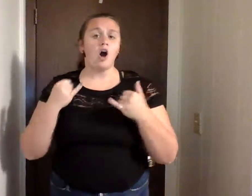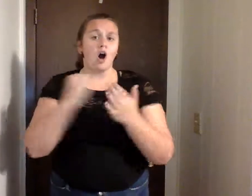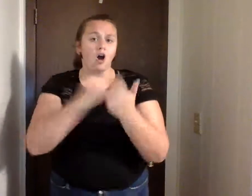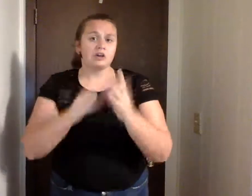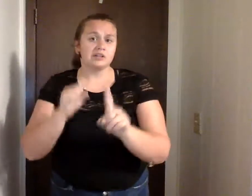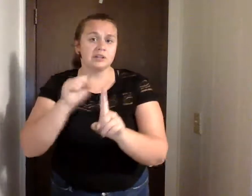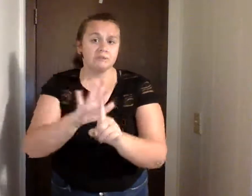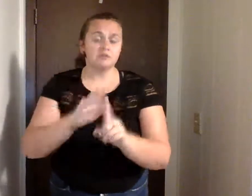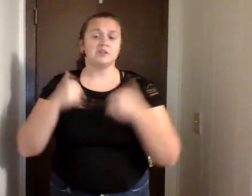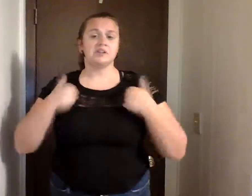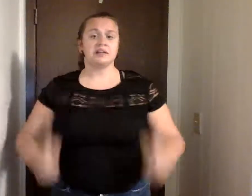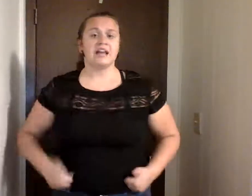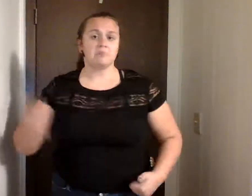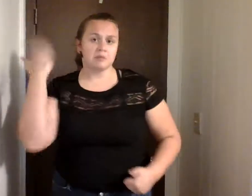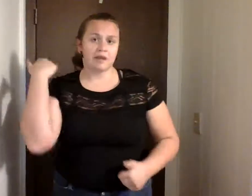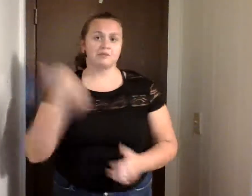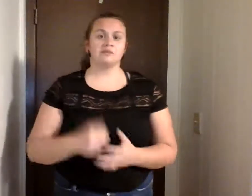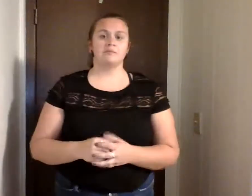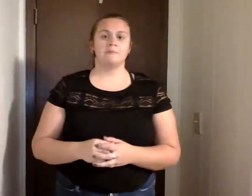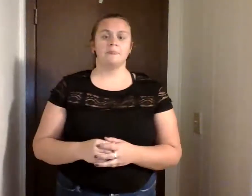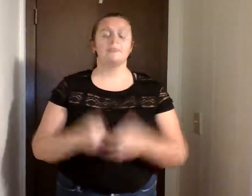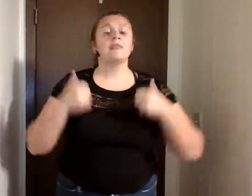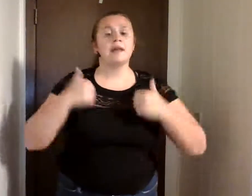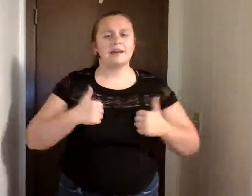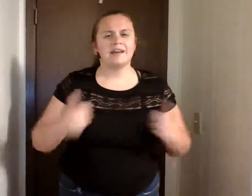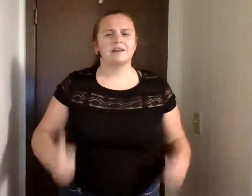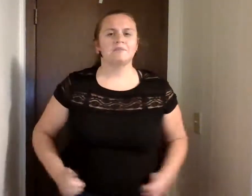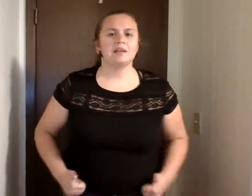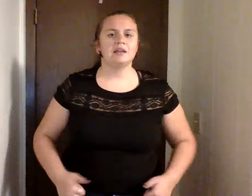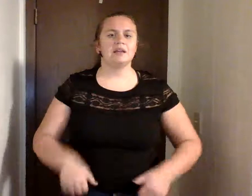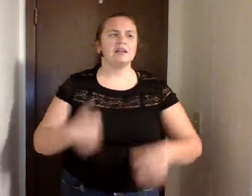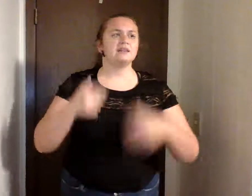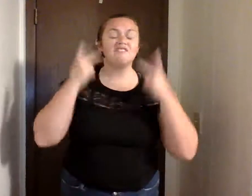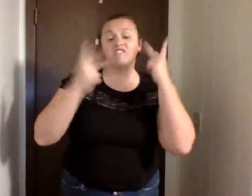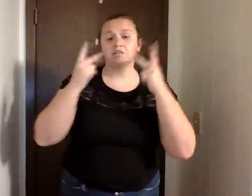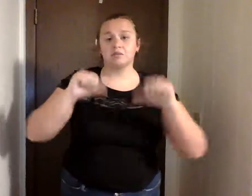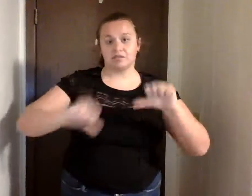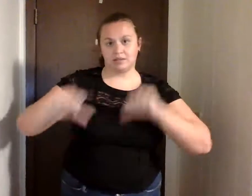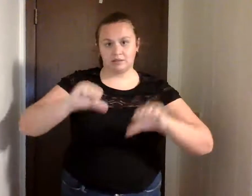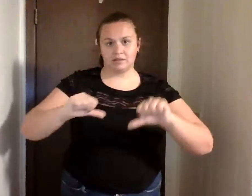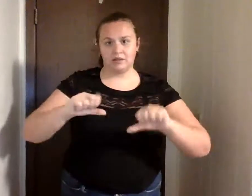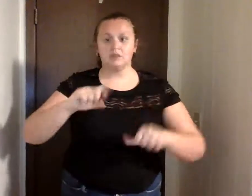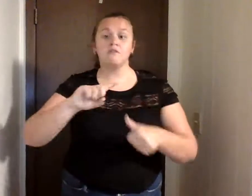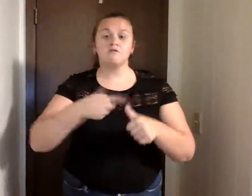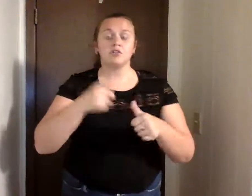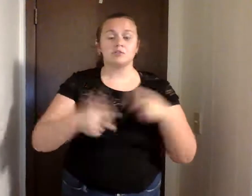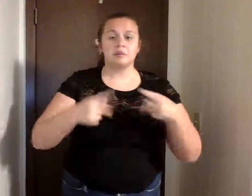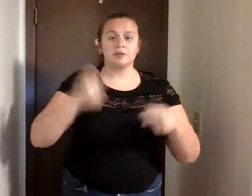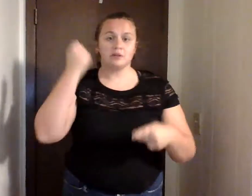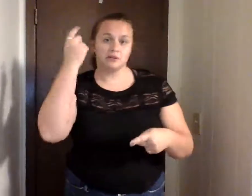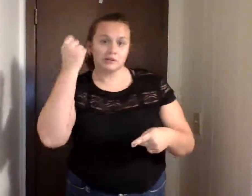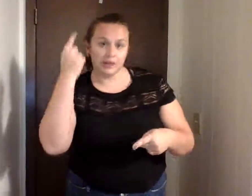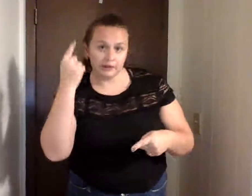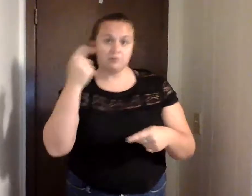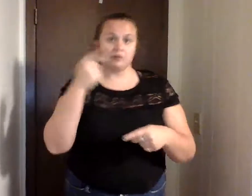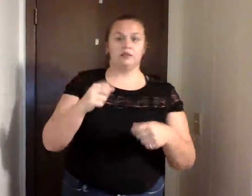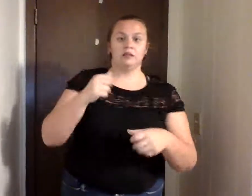past. Now, anatomy is, by its very nature, a visual science, and the first anatomists to understand this lived during the